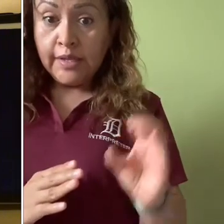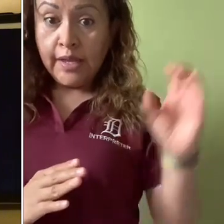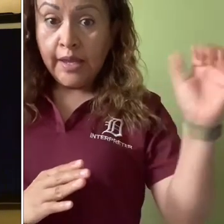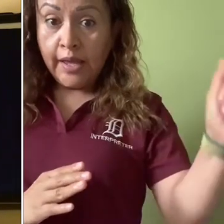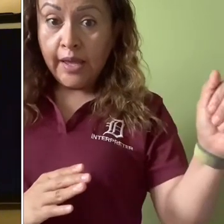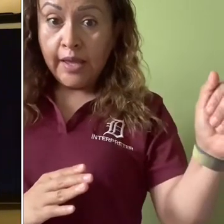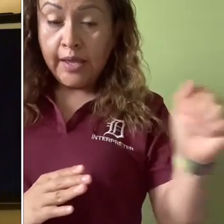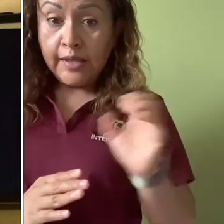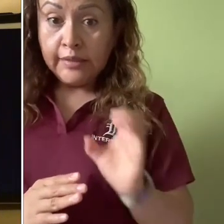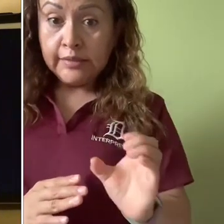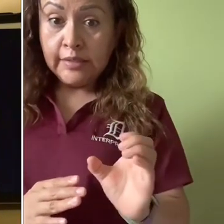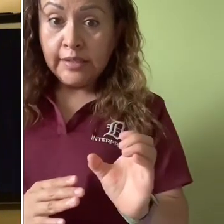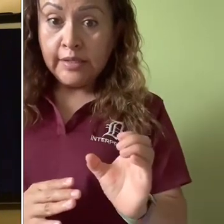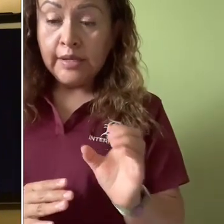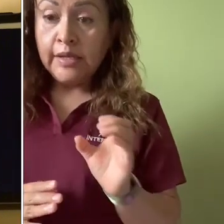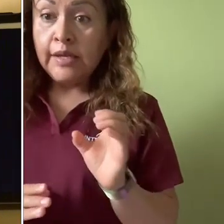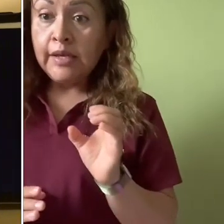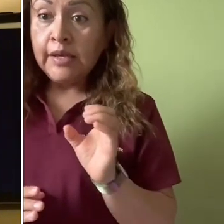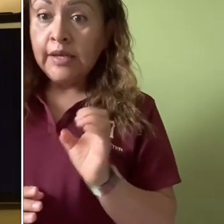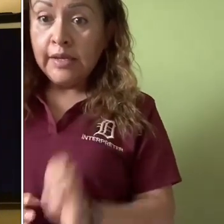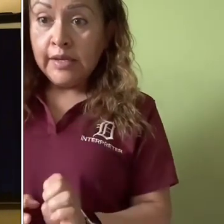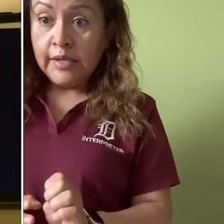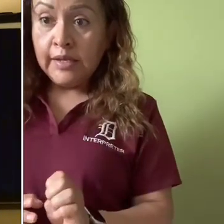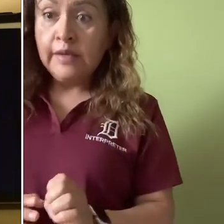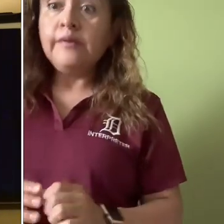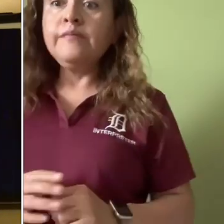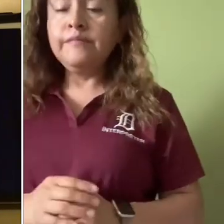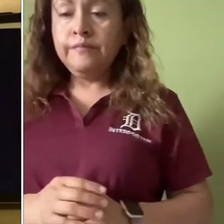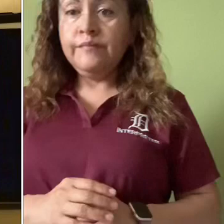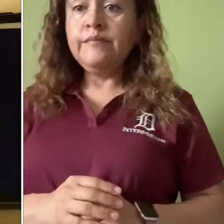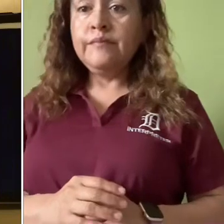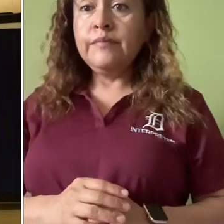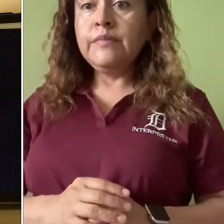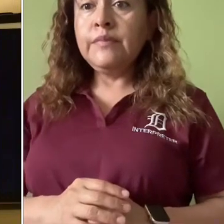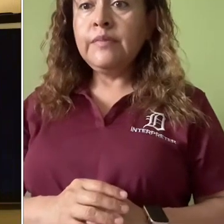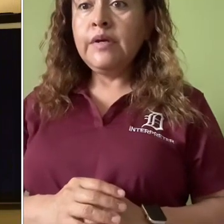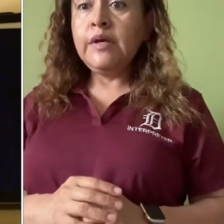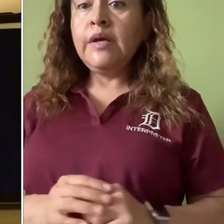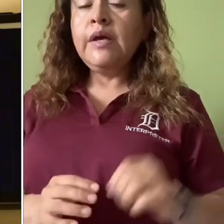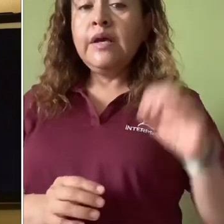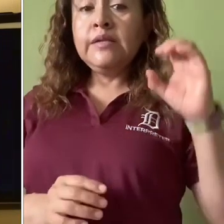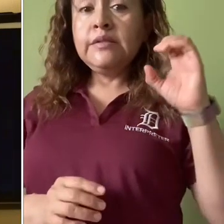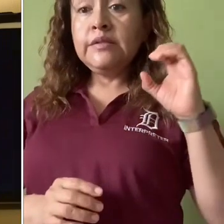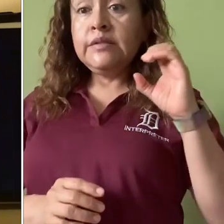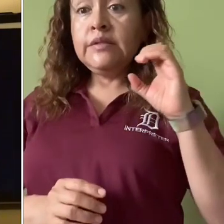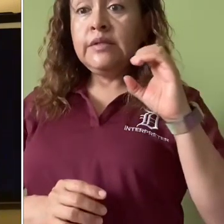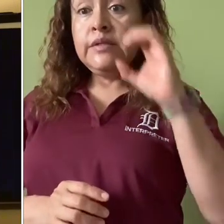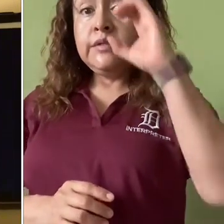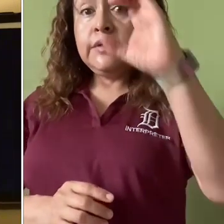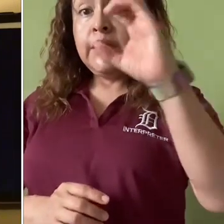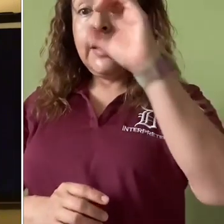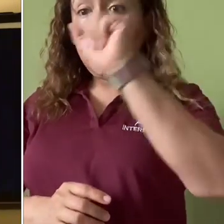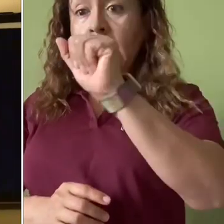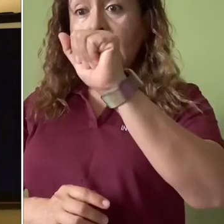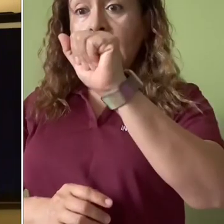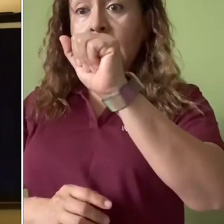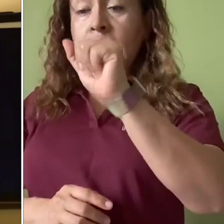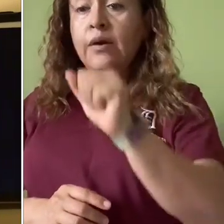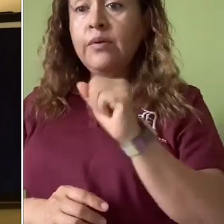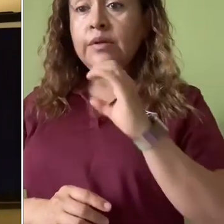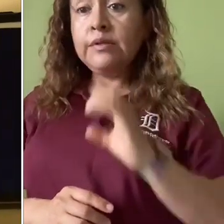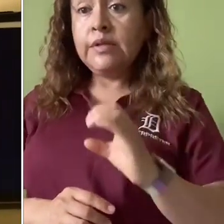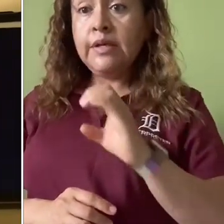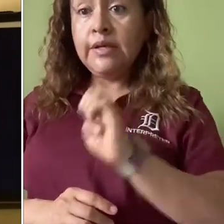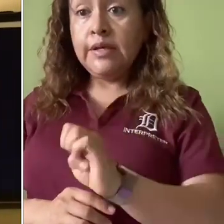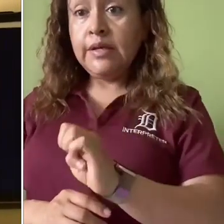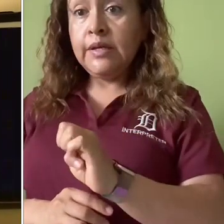CA over CE. Corresponding sides. This is the last and the first, last and the first. CA over CE. And